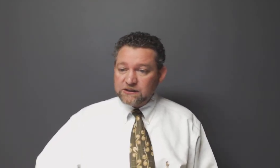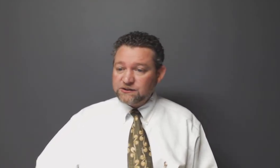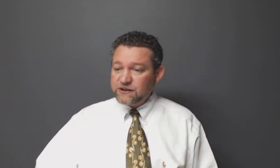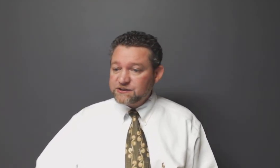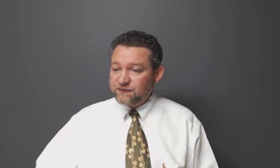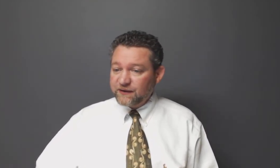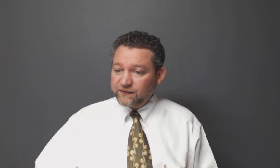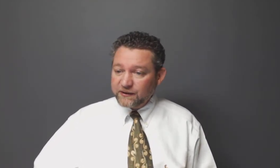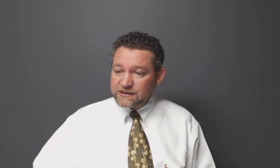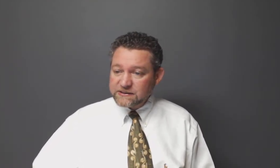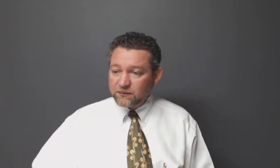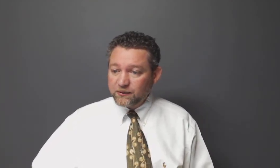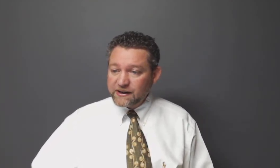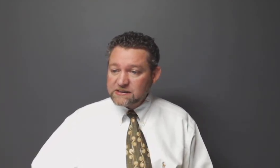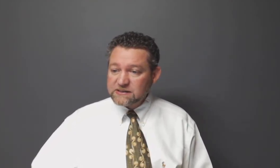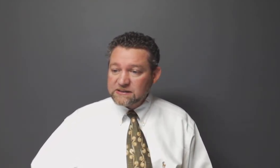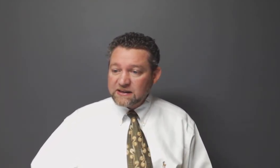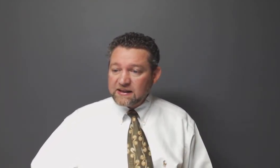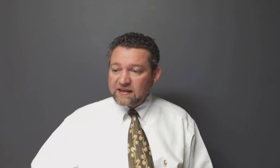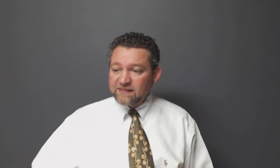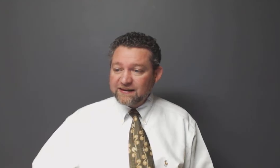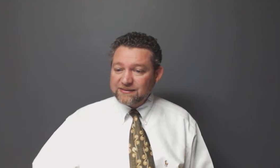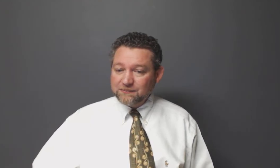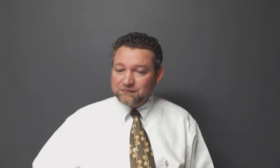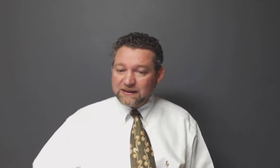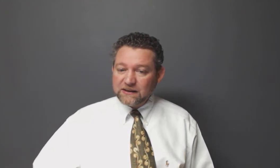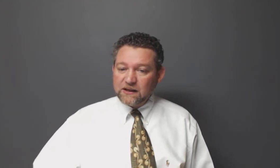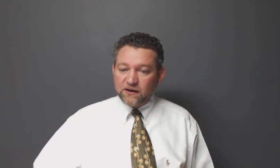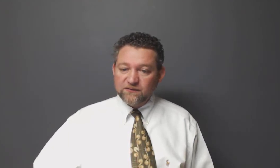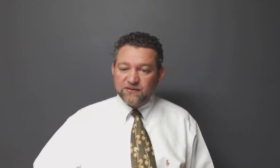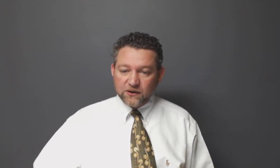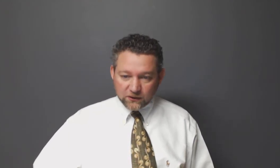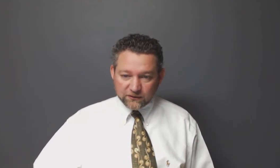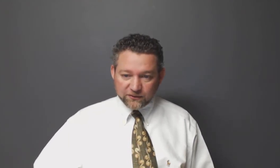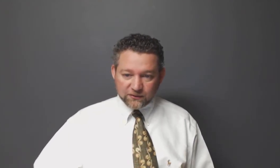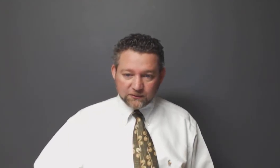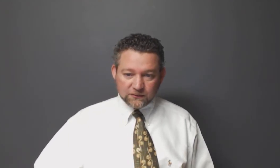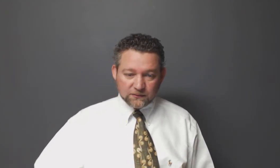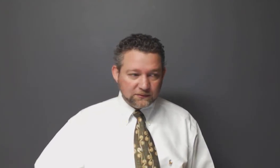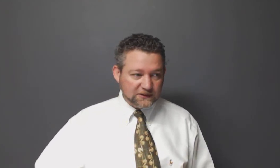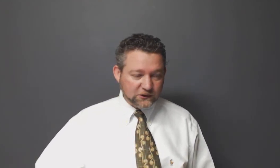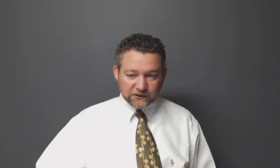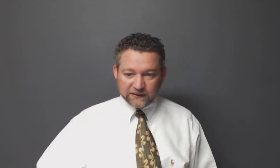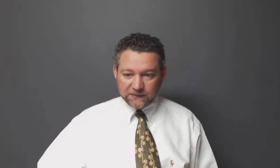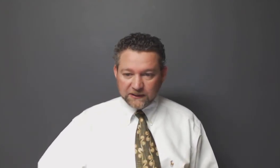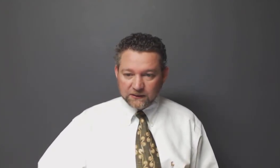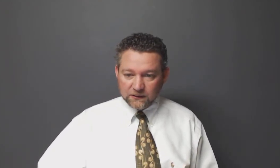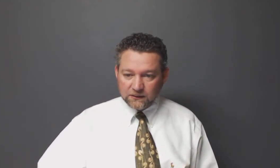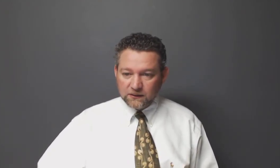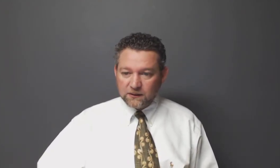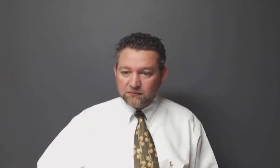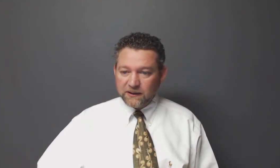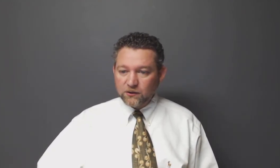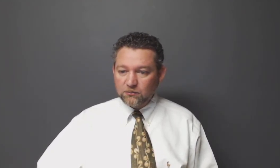to judge the fatherless and oppressed, that the men of the earth, that's earthly men, may no